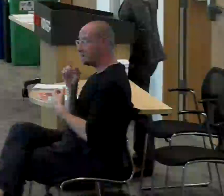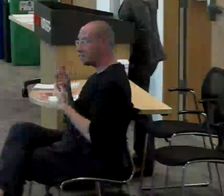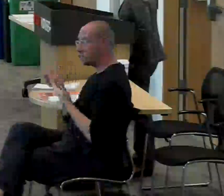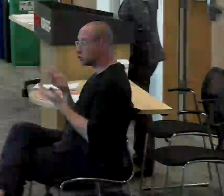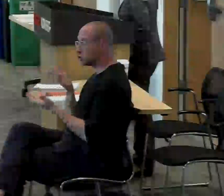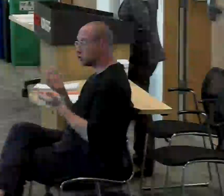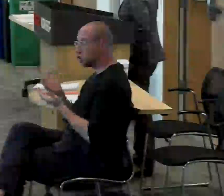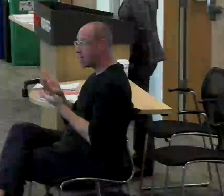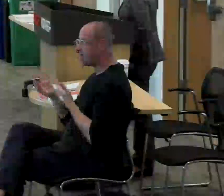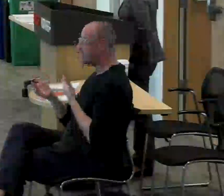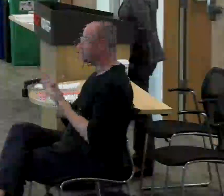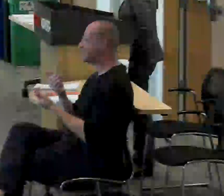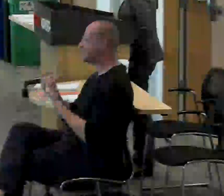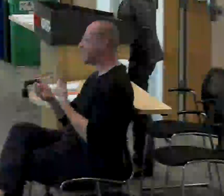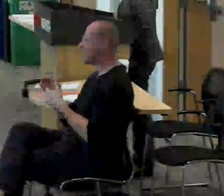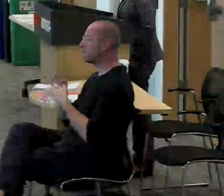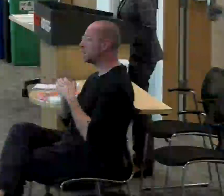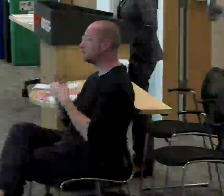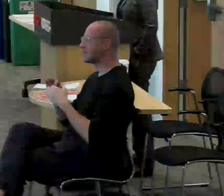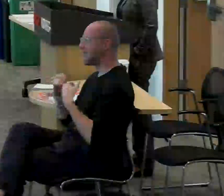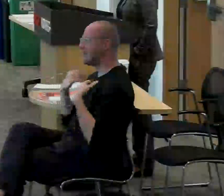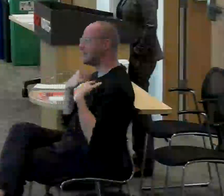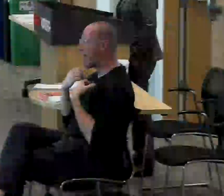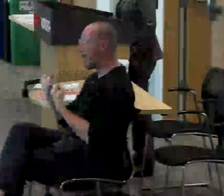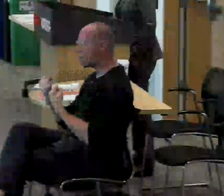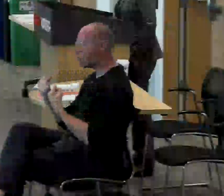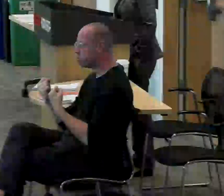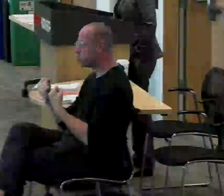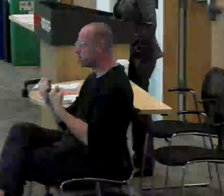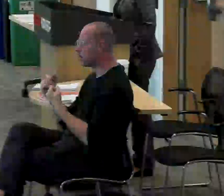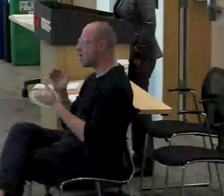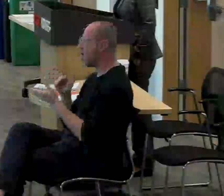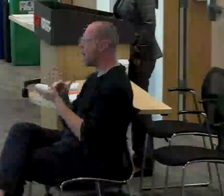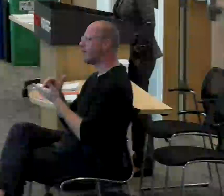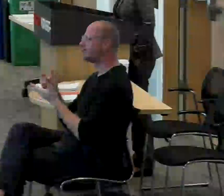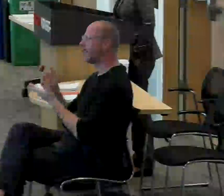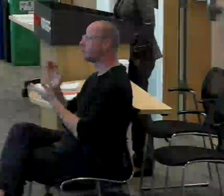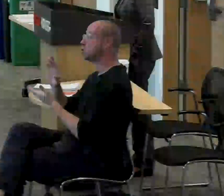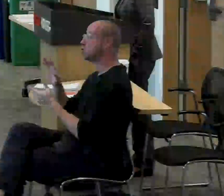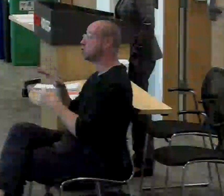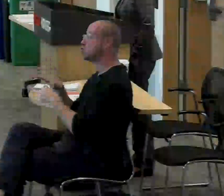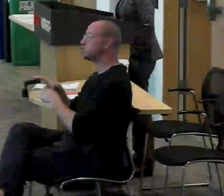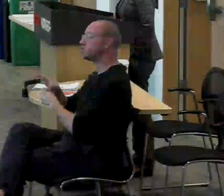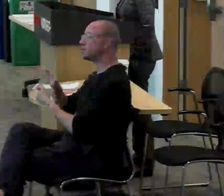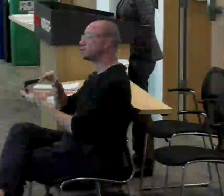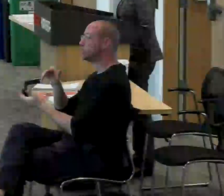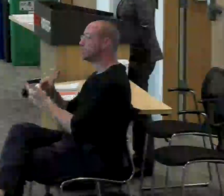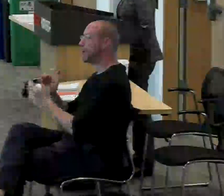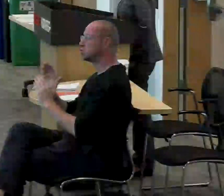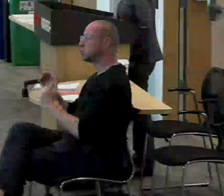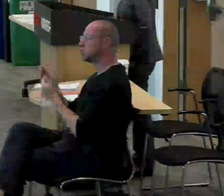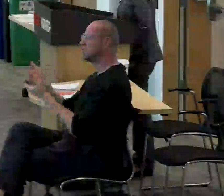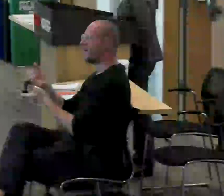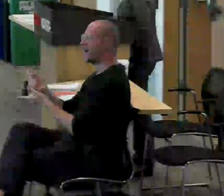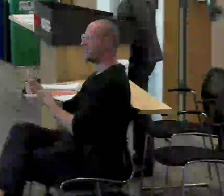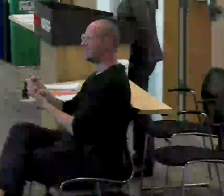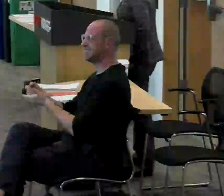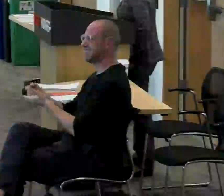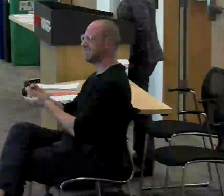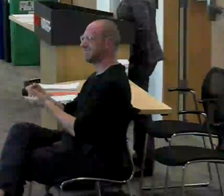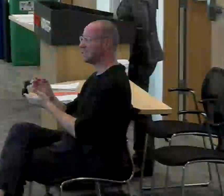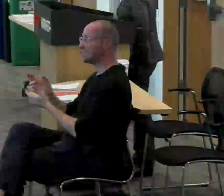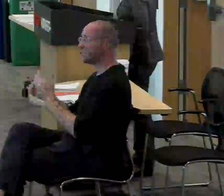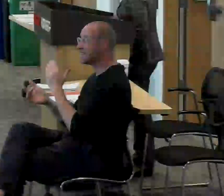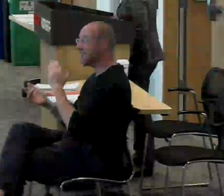related or otherwise, regional centers oftentimes provide assistance for certain things or provide